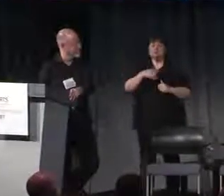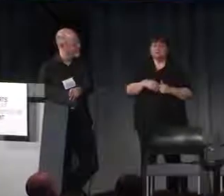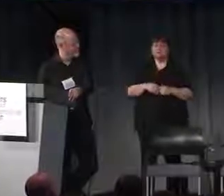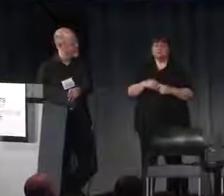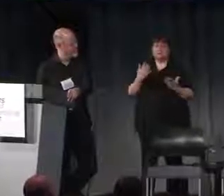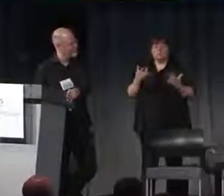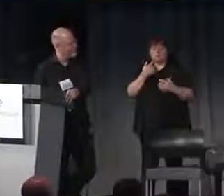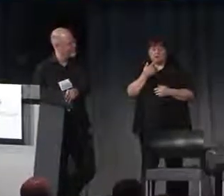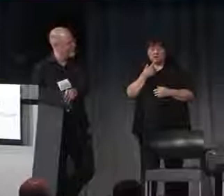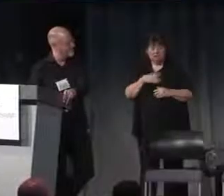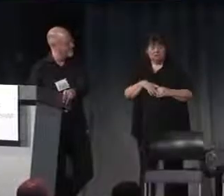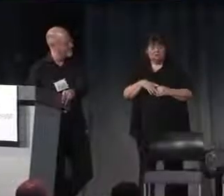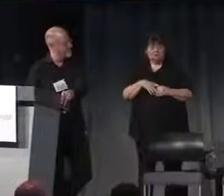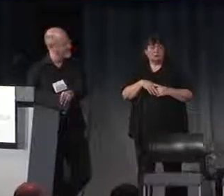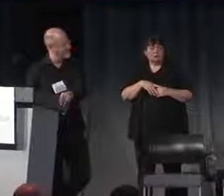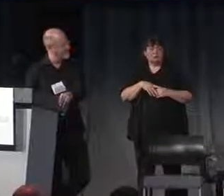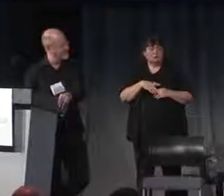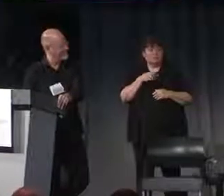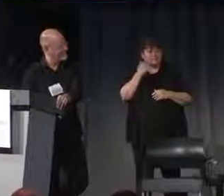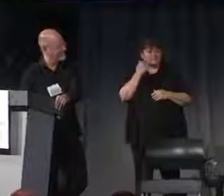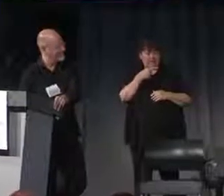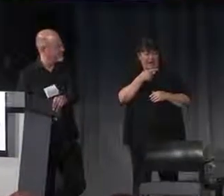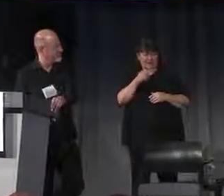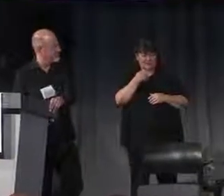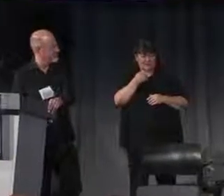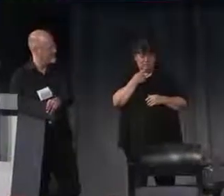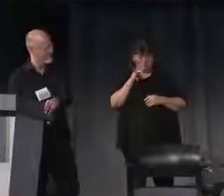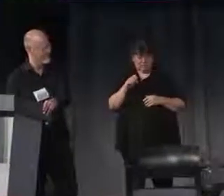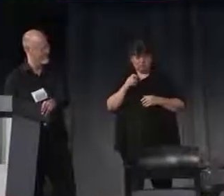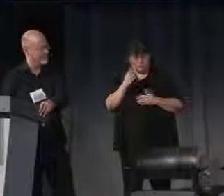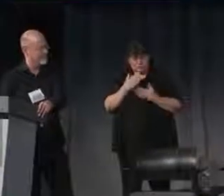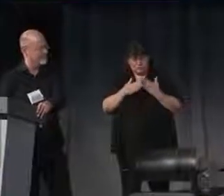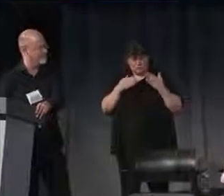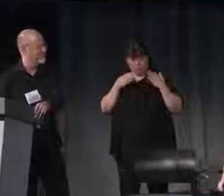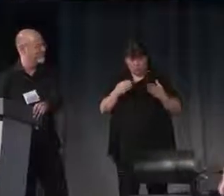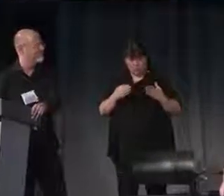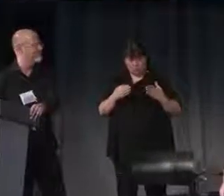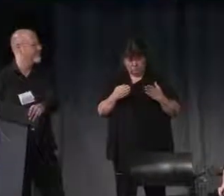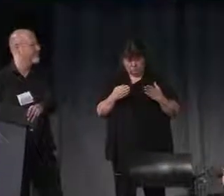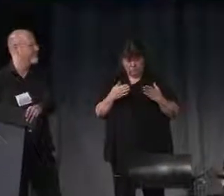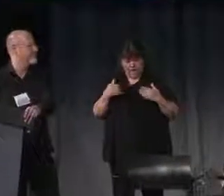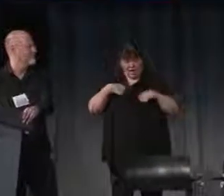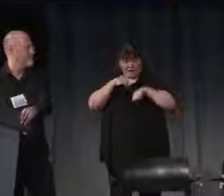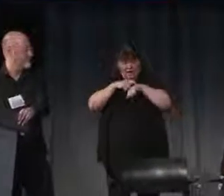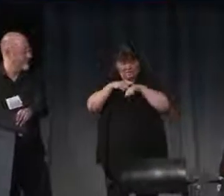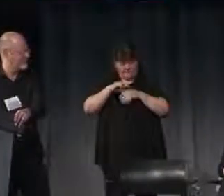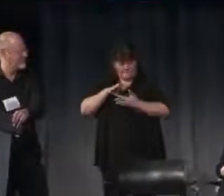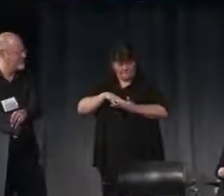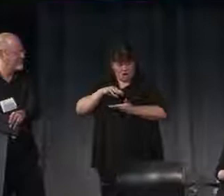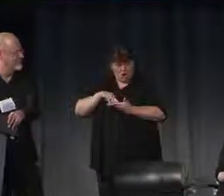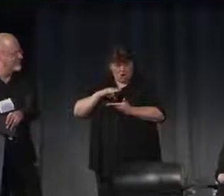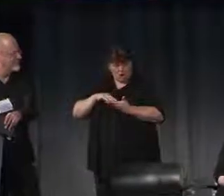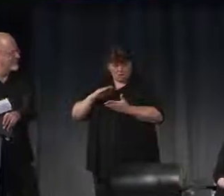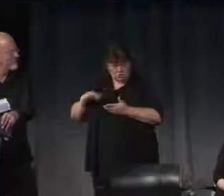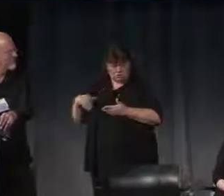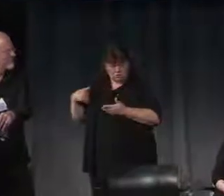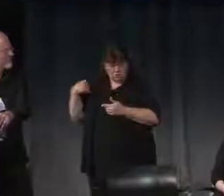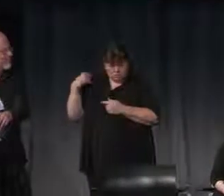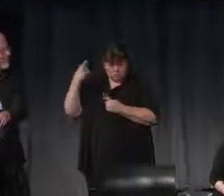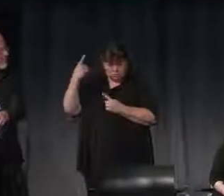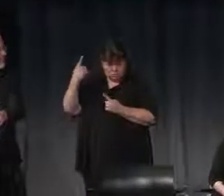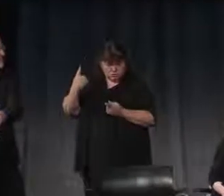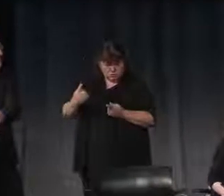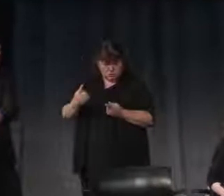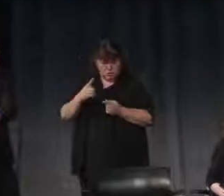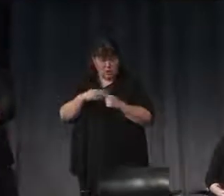might ask, well, given that, as you said, you have to somehow integrate information over time in order to really make sense of anything, well, kind of what's